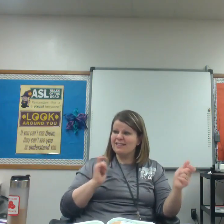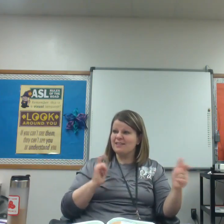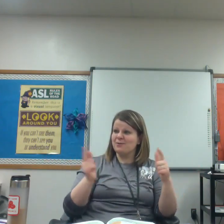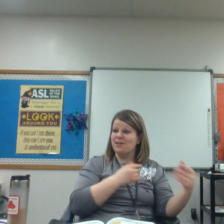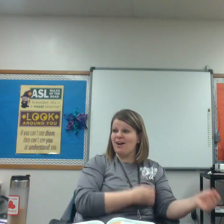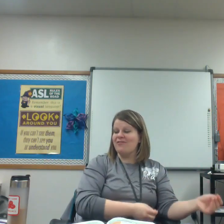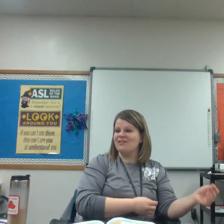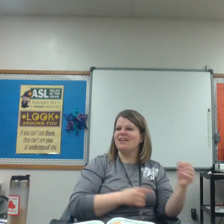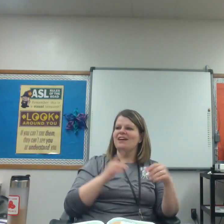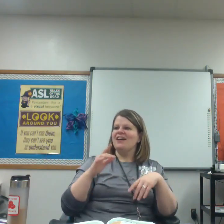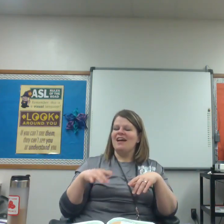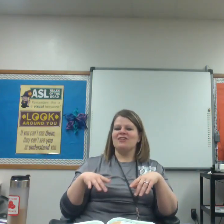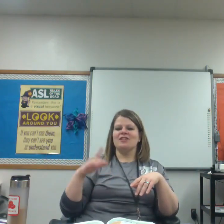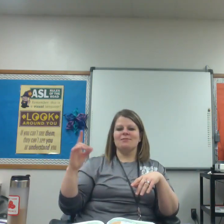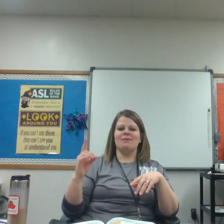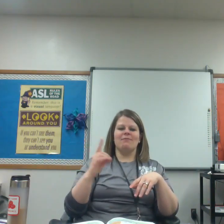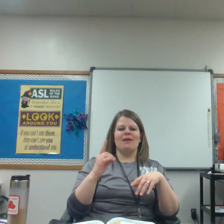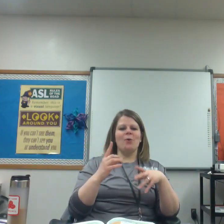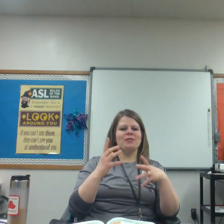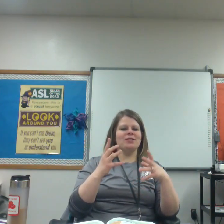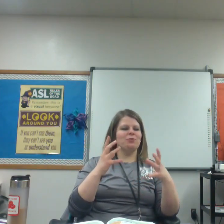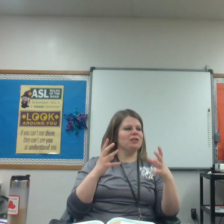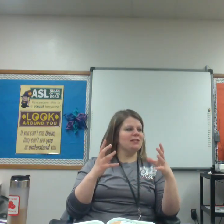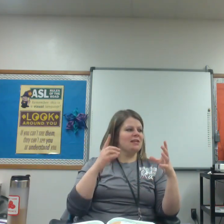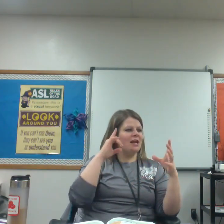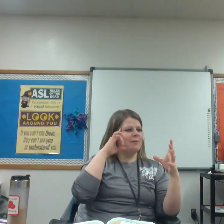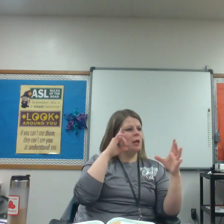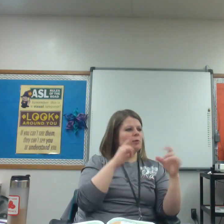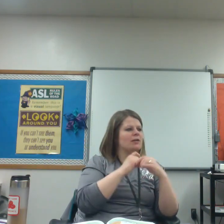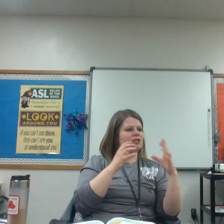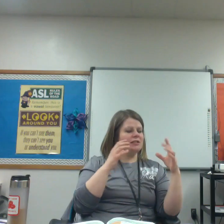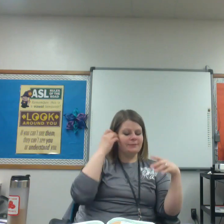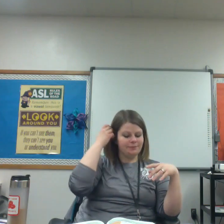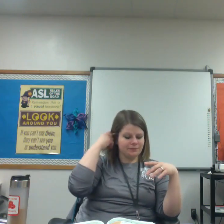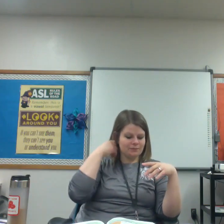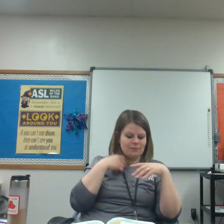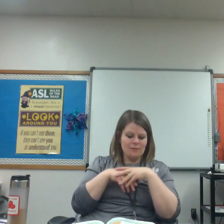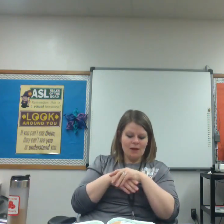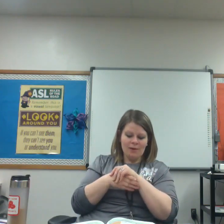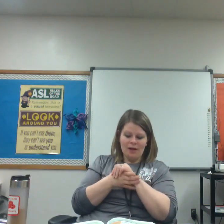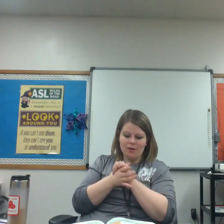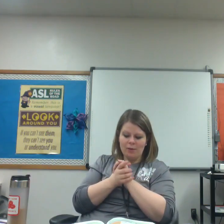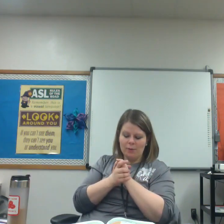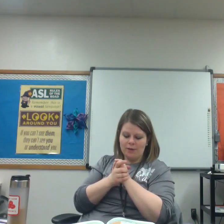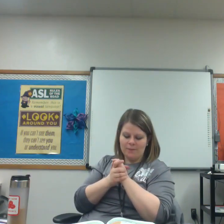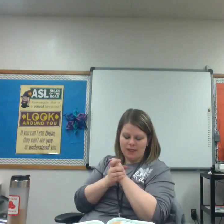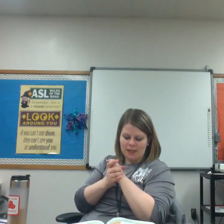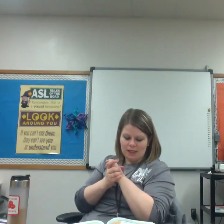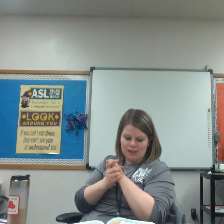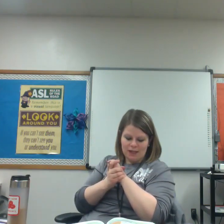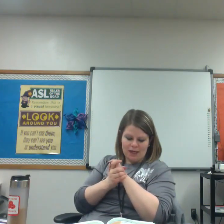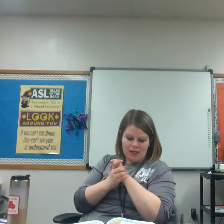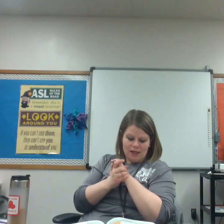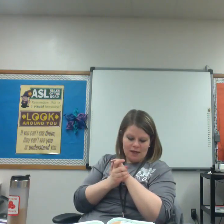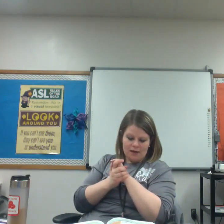fast to her office. It helps it to really set it up and help you picture it. Another one would be,